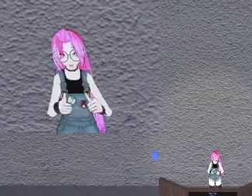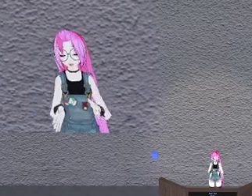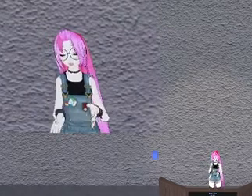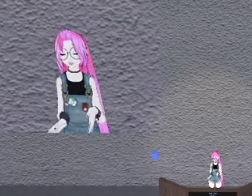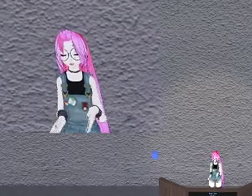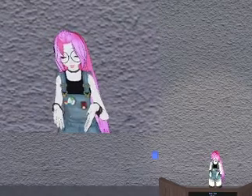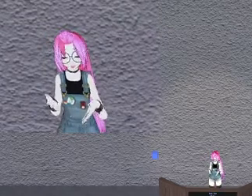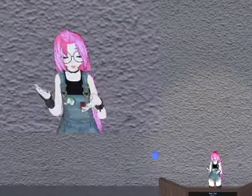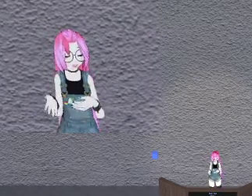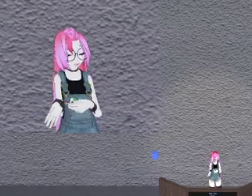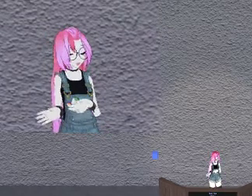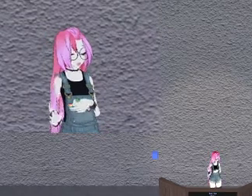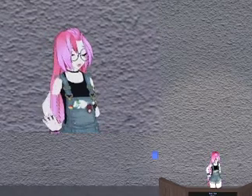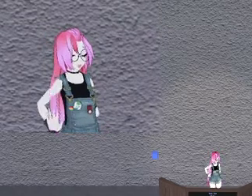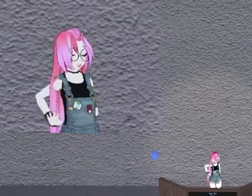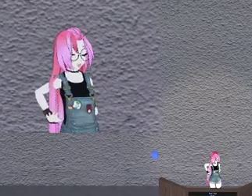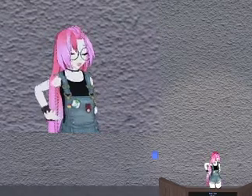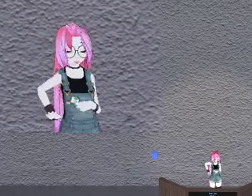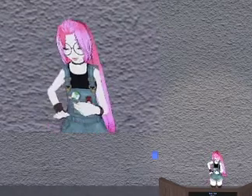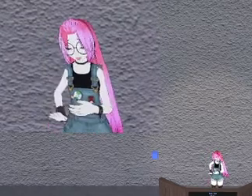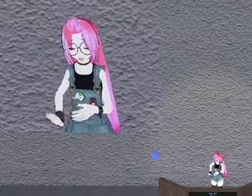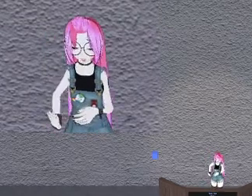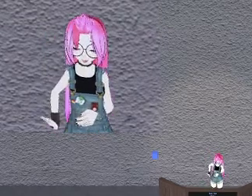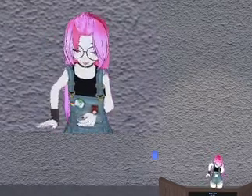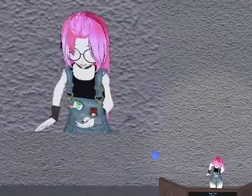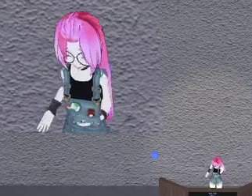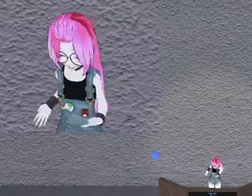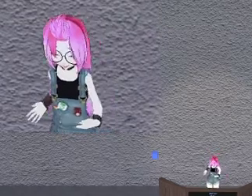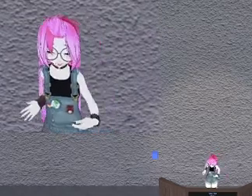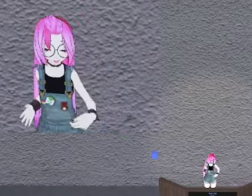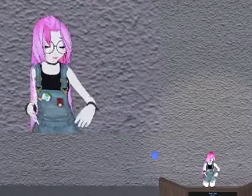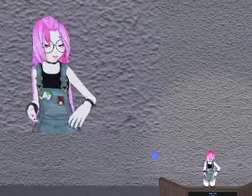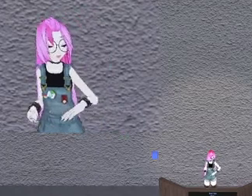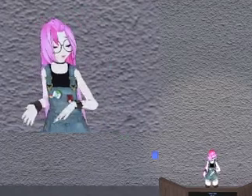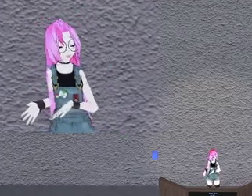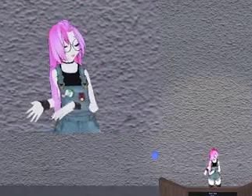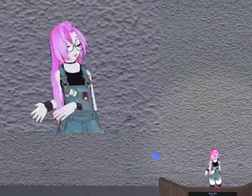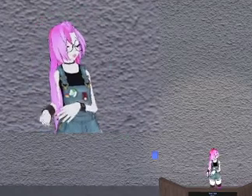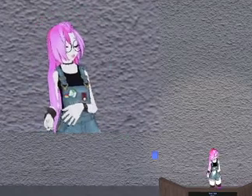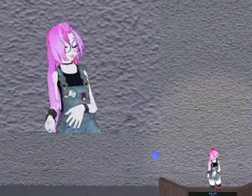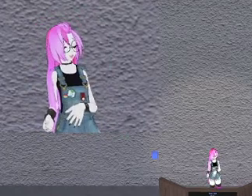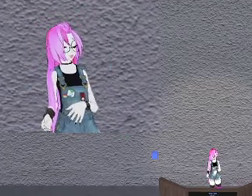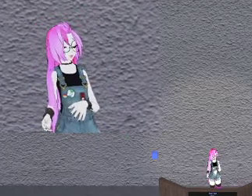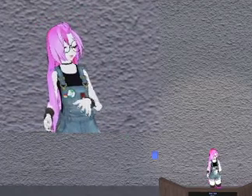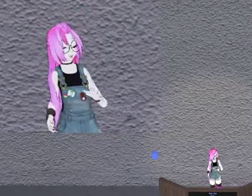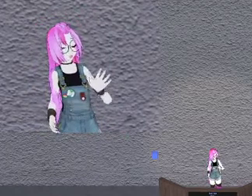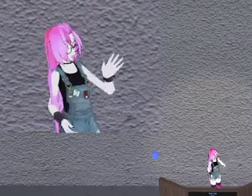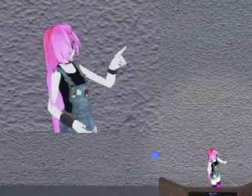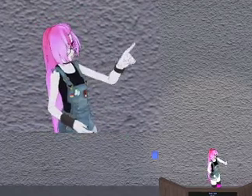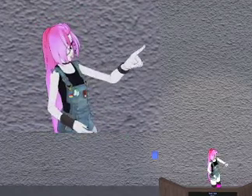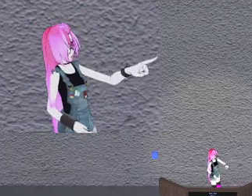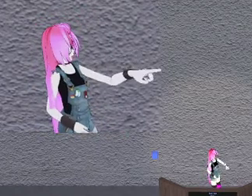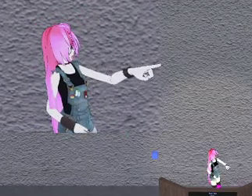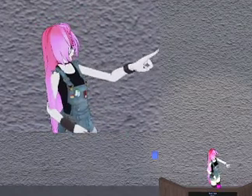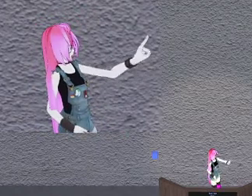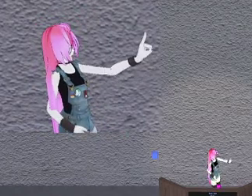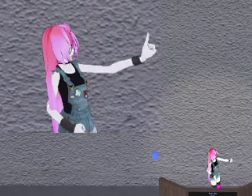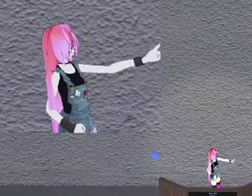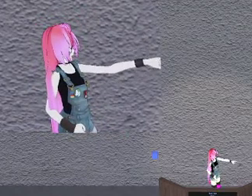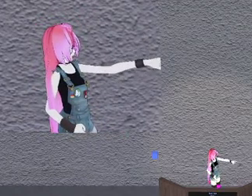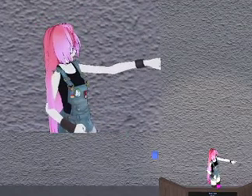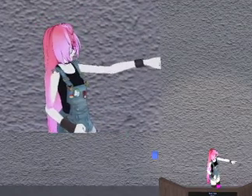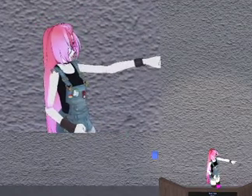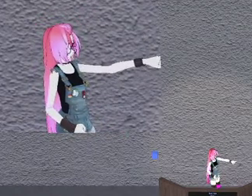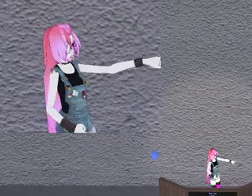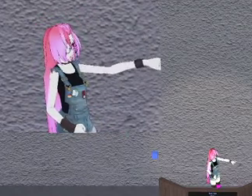of. But you might see that. So I do teach it, even though I'm not a fan of it. But yeah, good question. I think Earth had a question, and